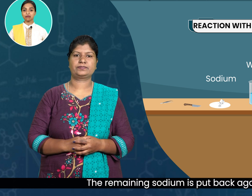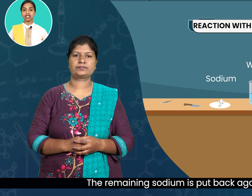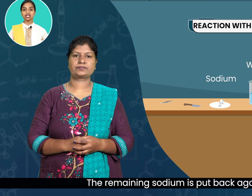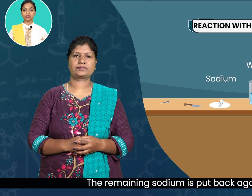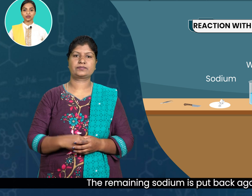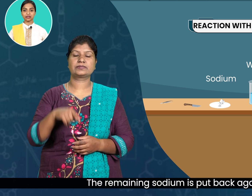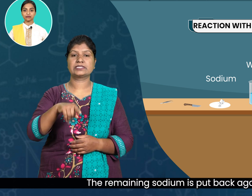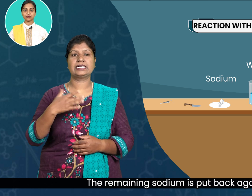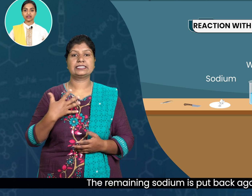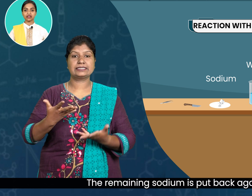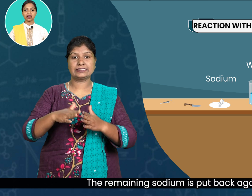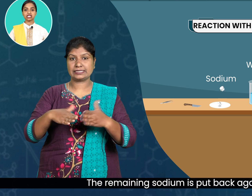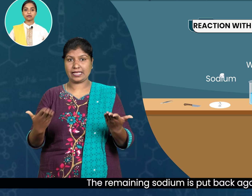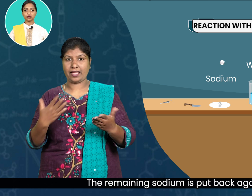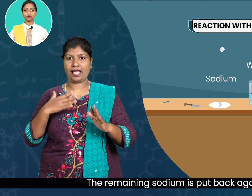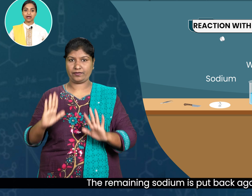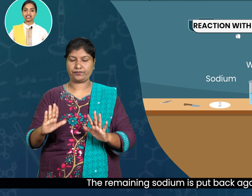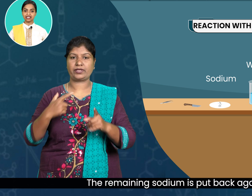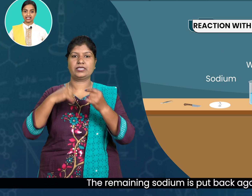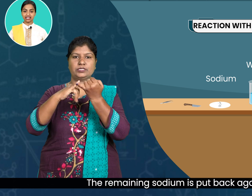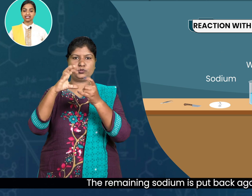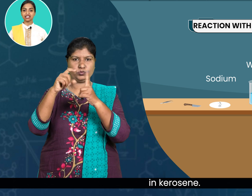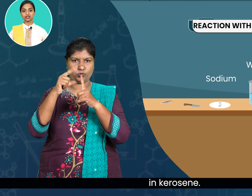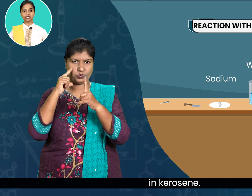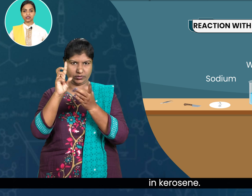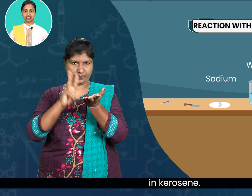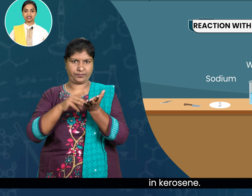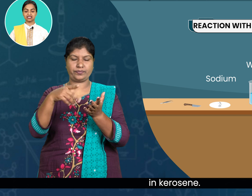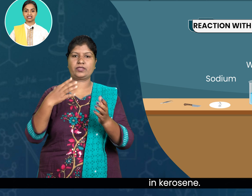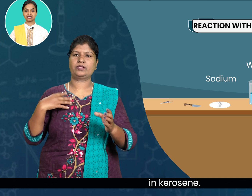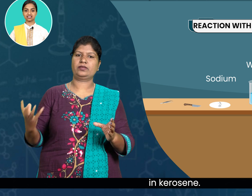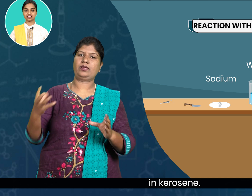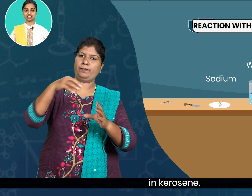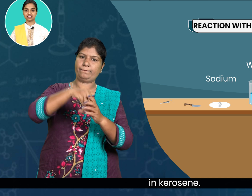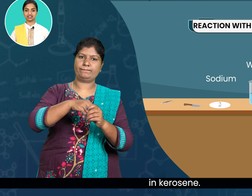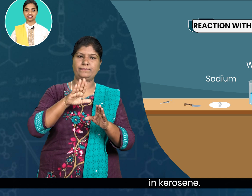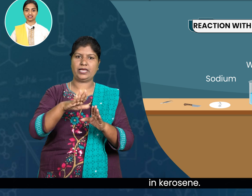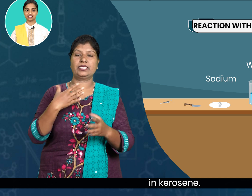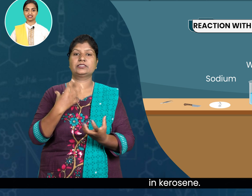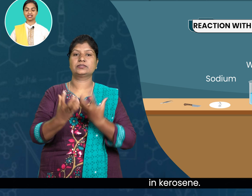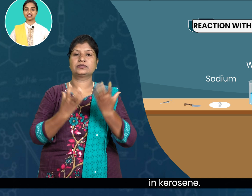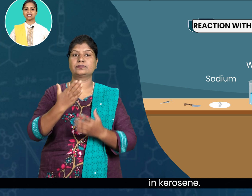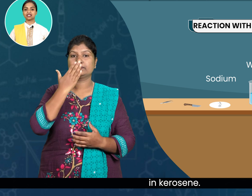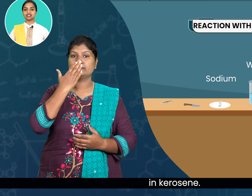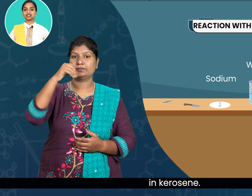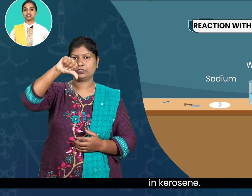The remaining sodium is put back again in kerosene.